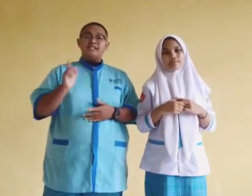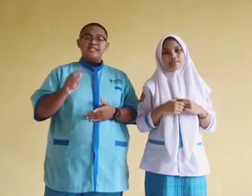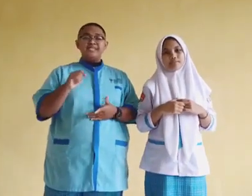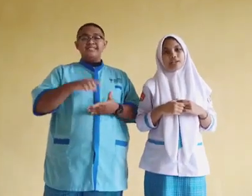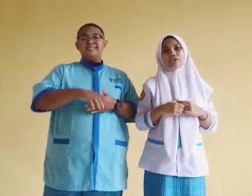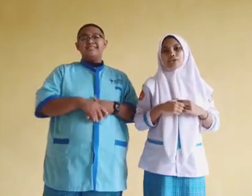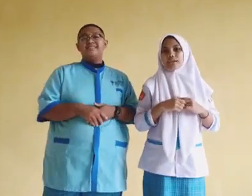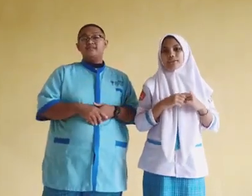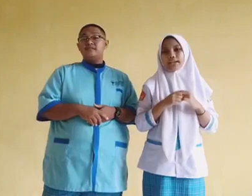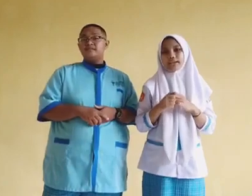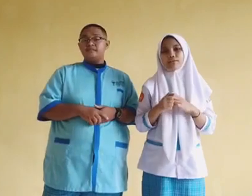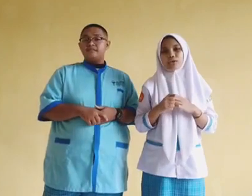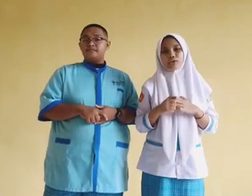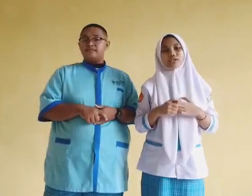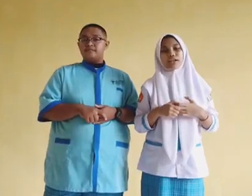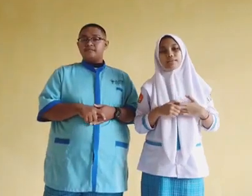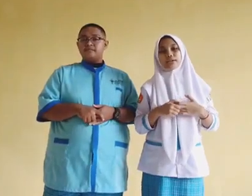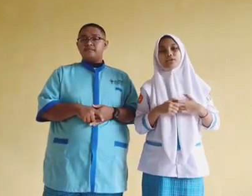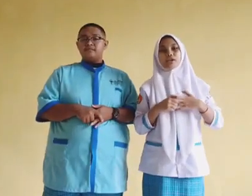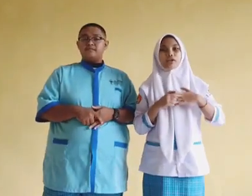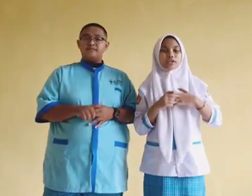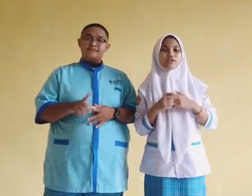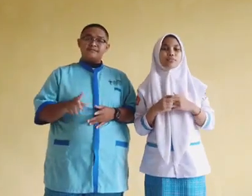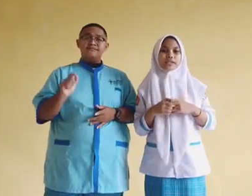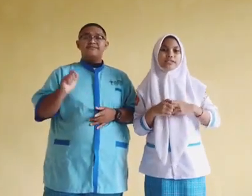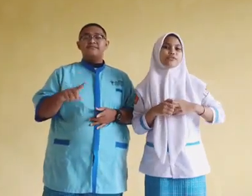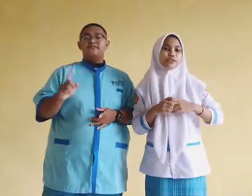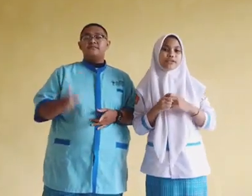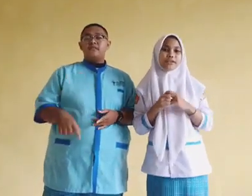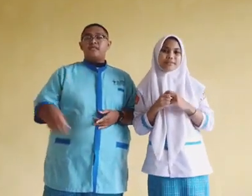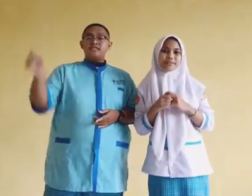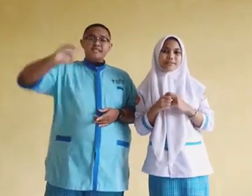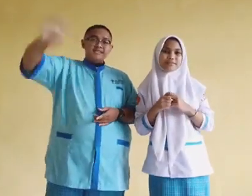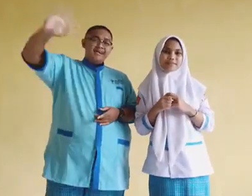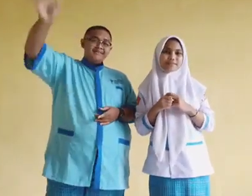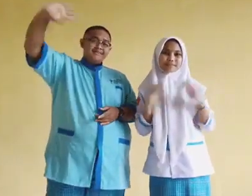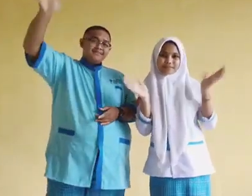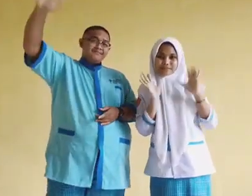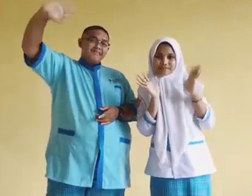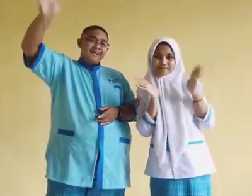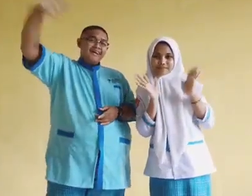attention. You can make up for lost time, but you can only do better in the future. See you soon. Bye bye.